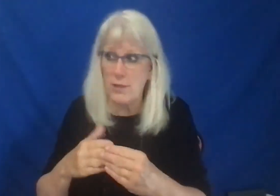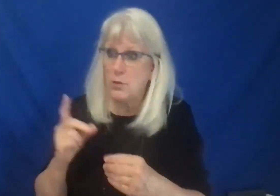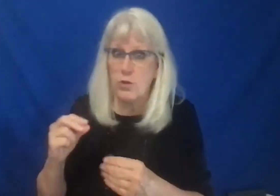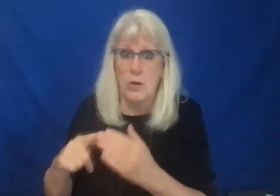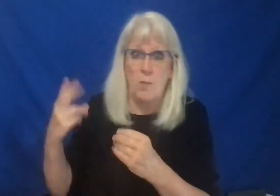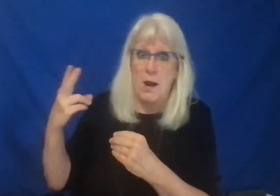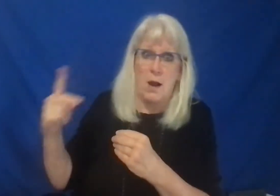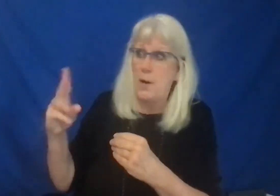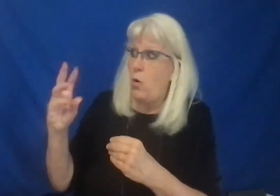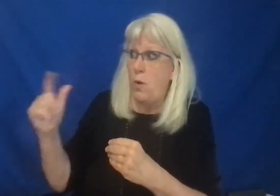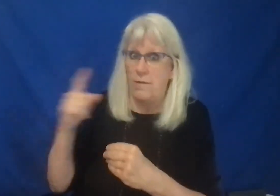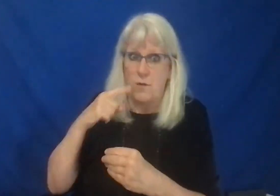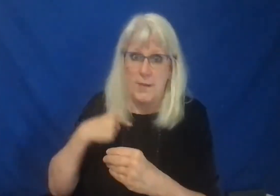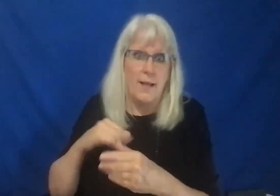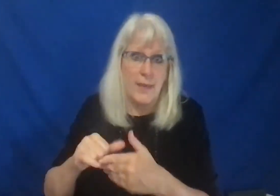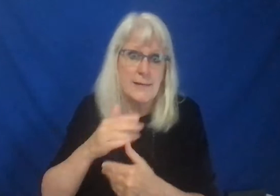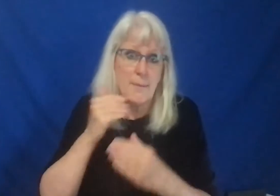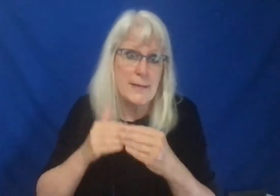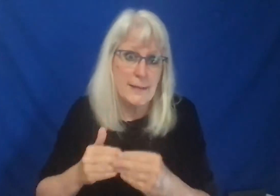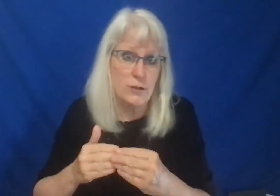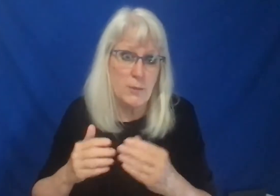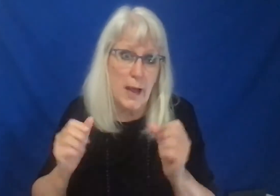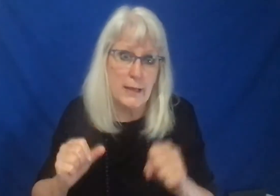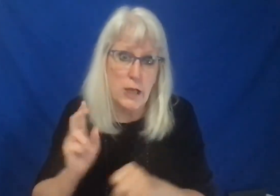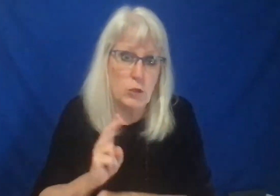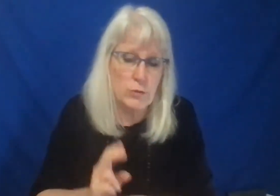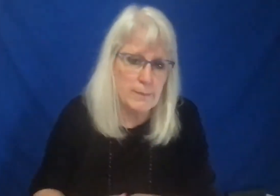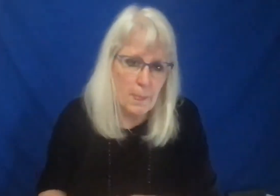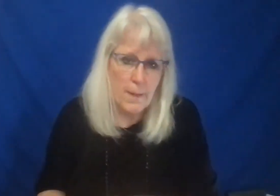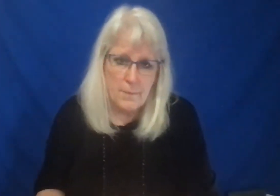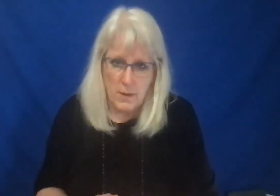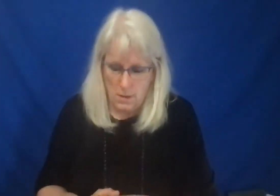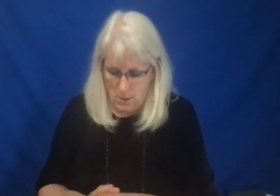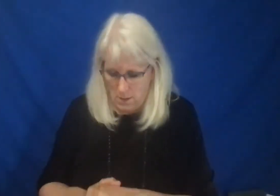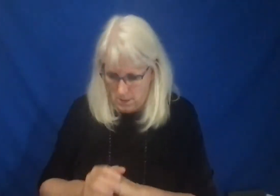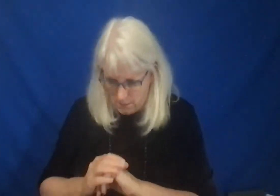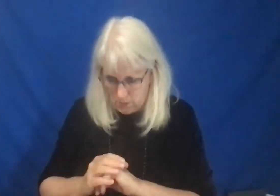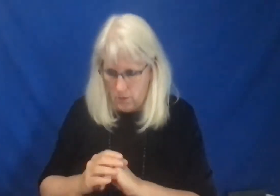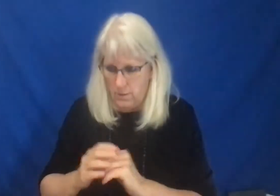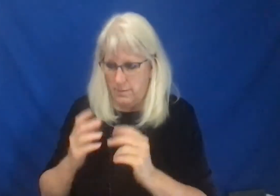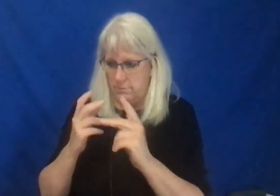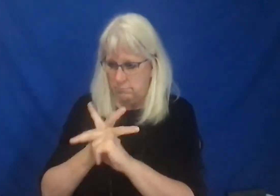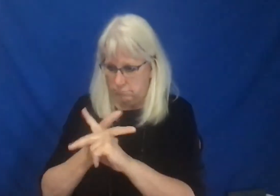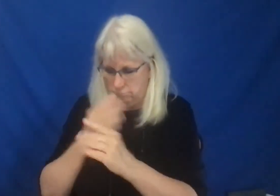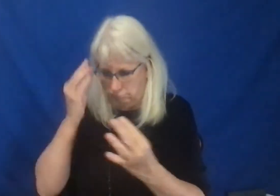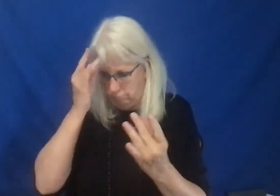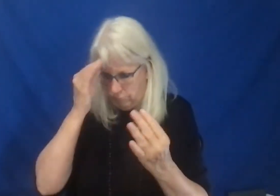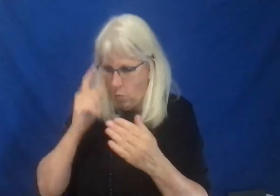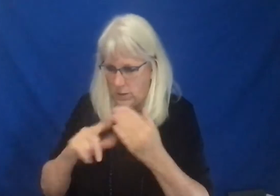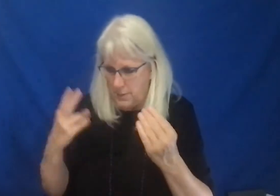is. That's the best leadership I can exercise in my life. You know, discerning what my higher powers will for me is. You know, one